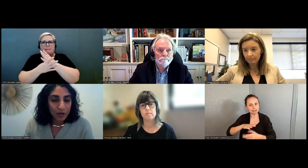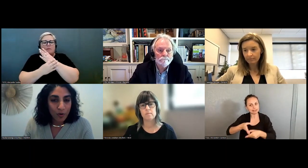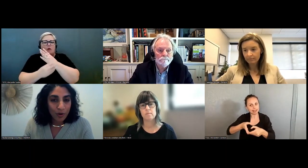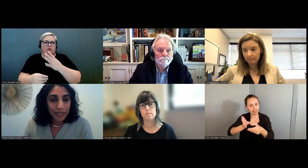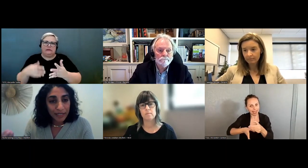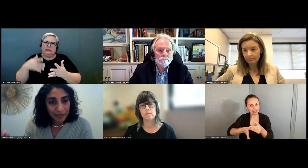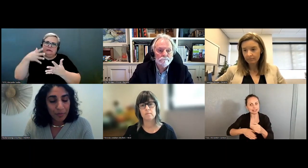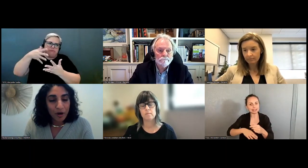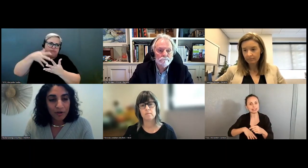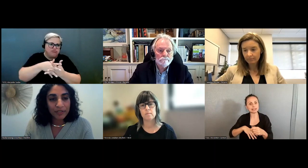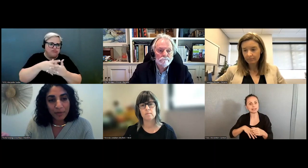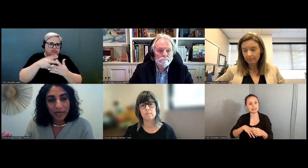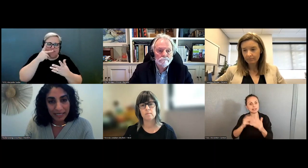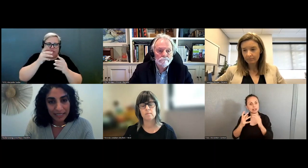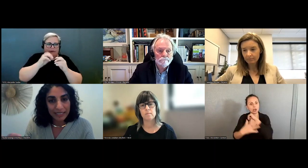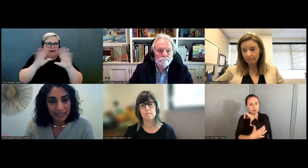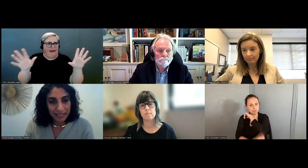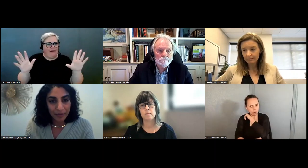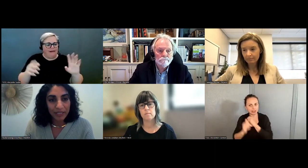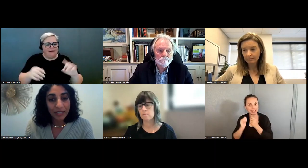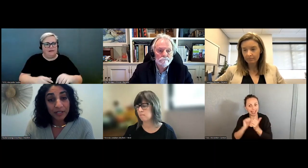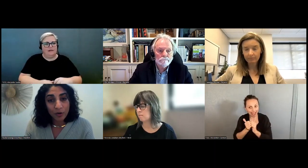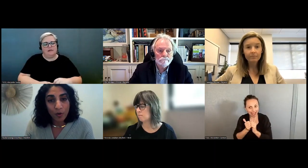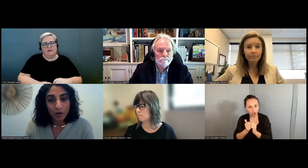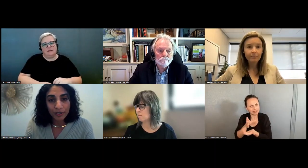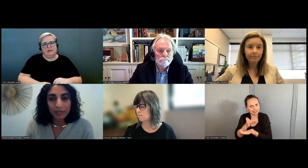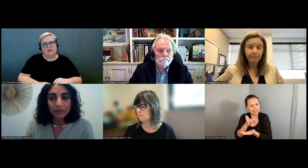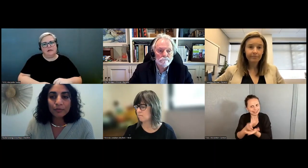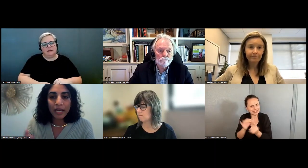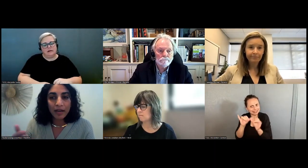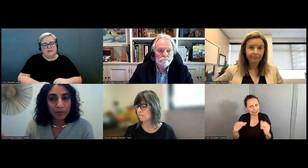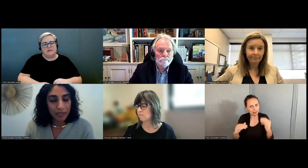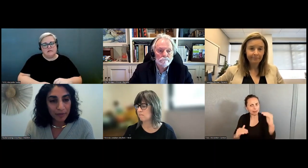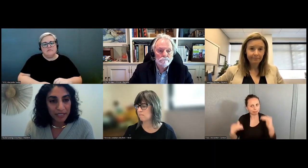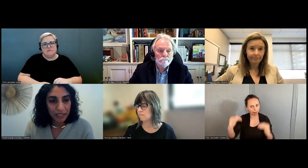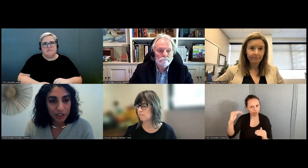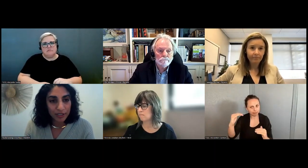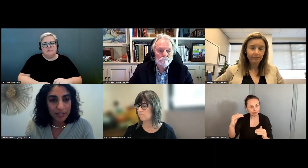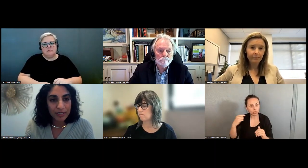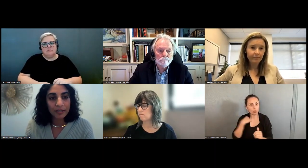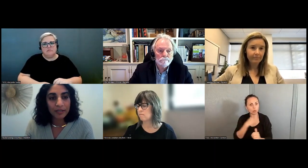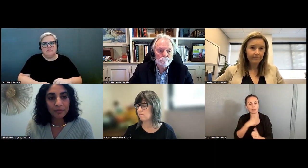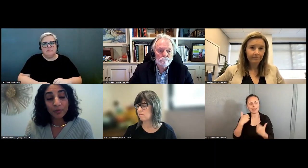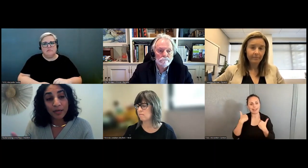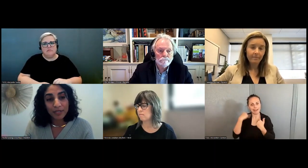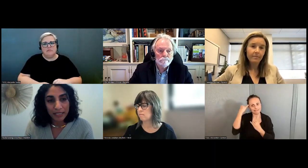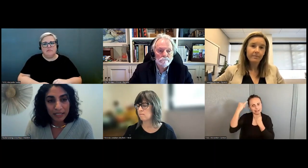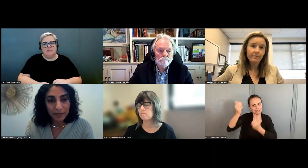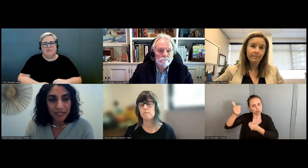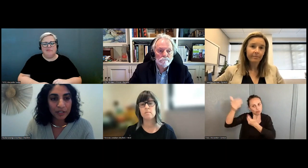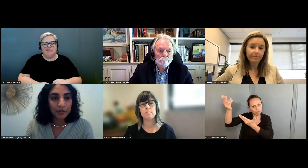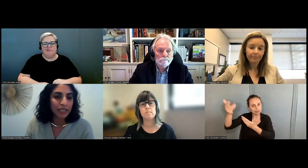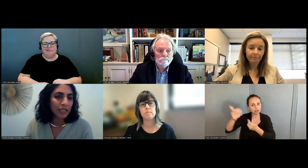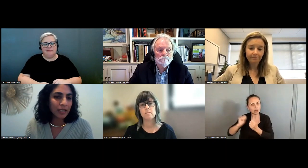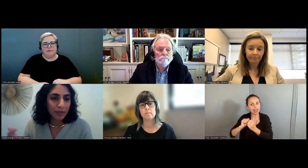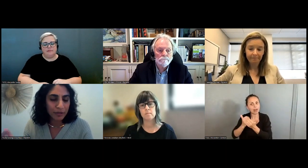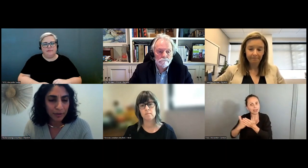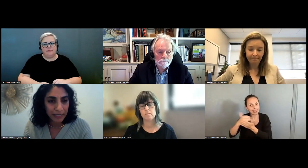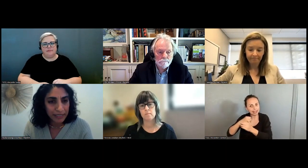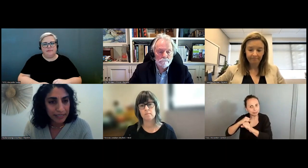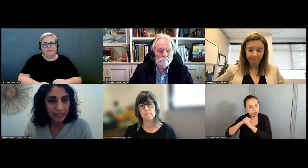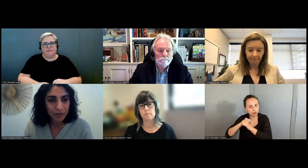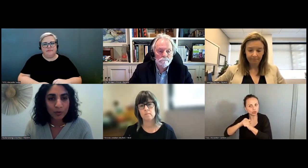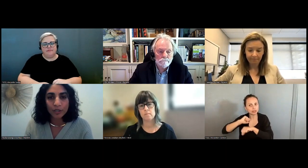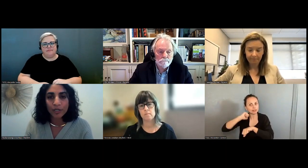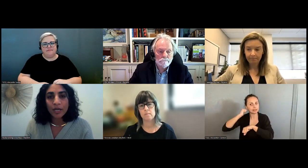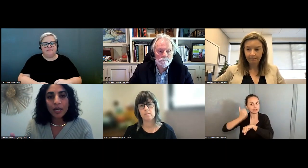ending poverty by ending systemic inequality. We have recommendations around income security, around